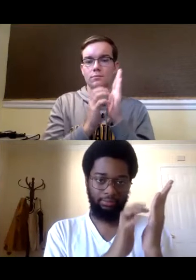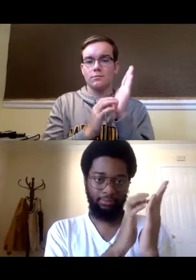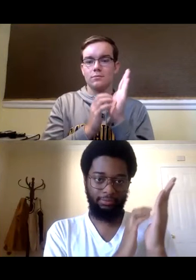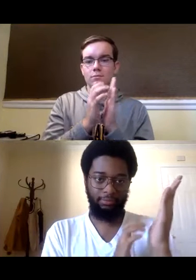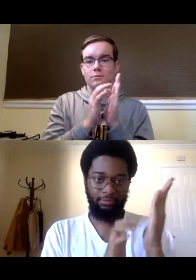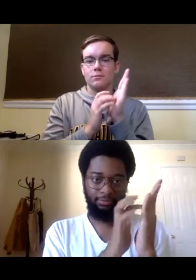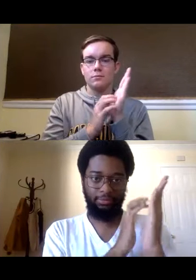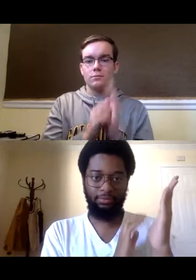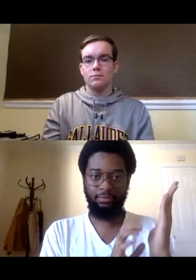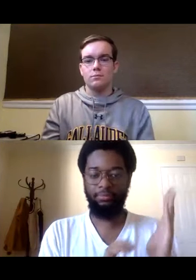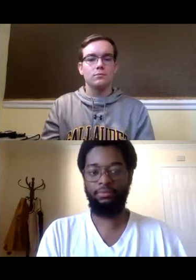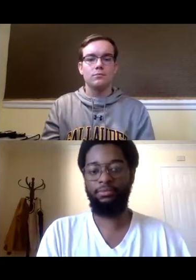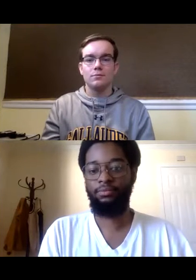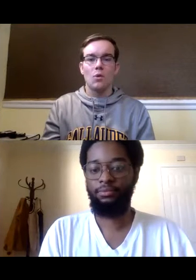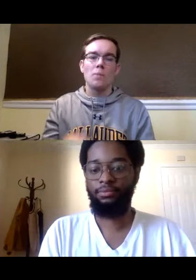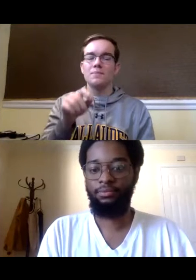calculator.